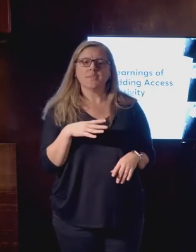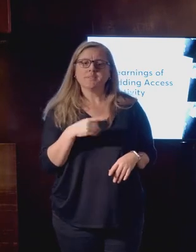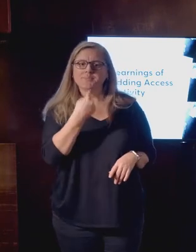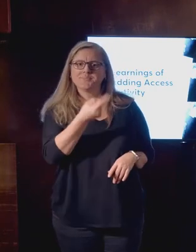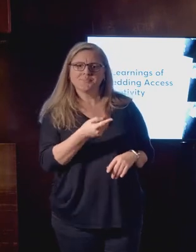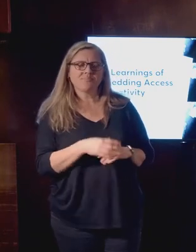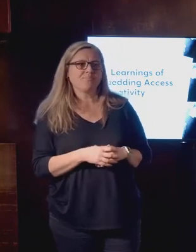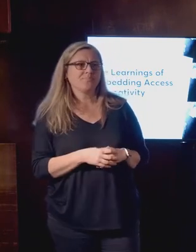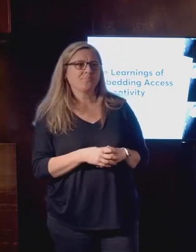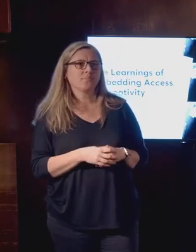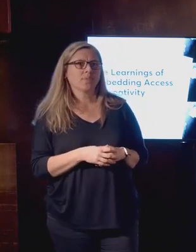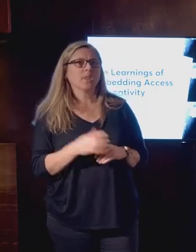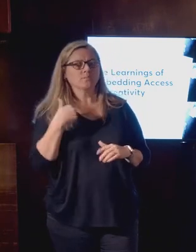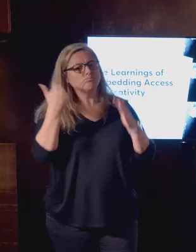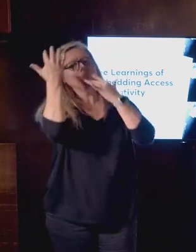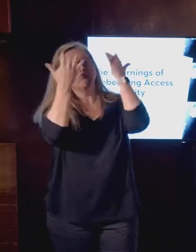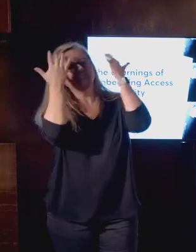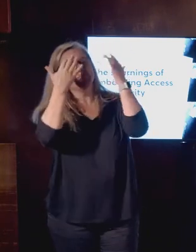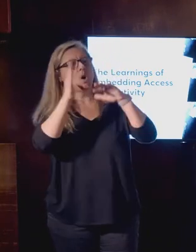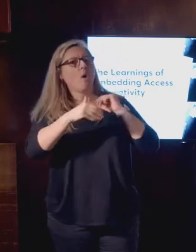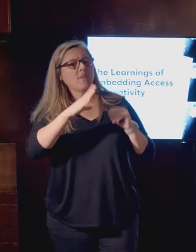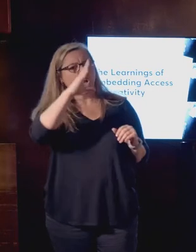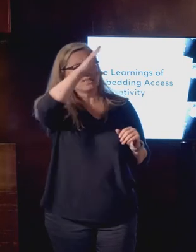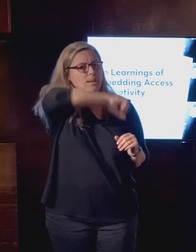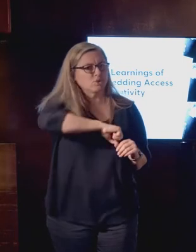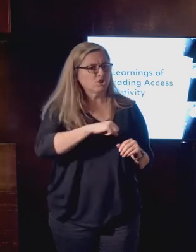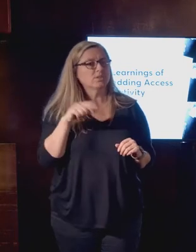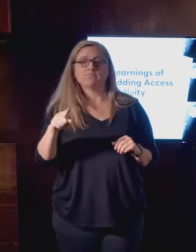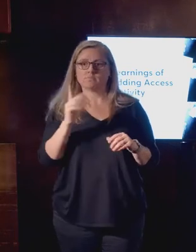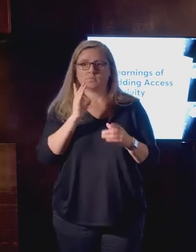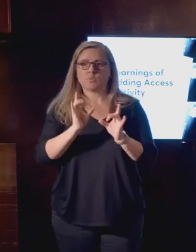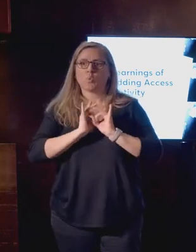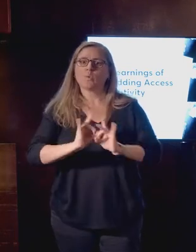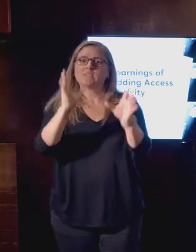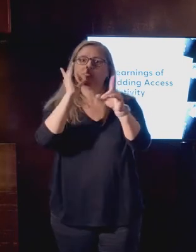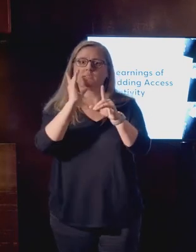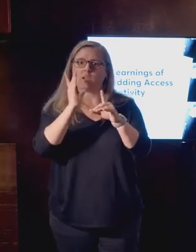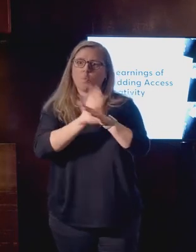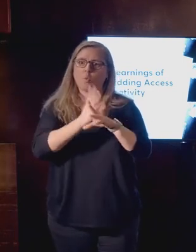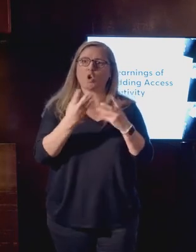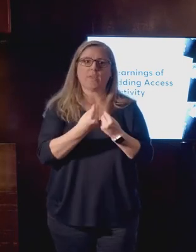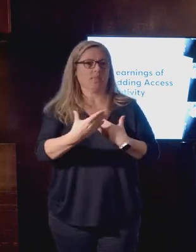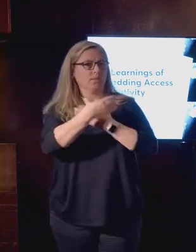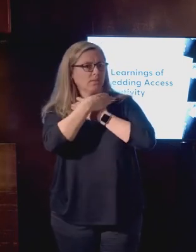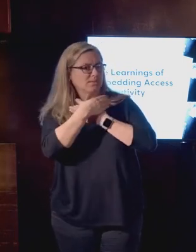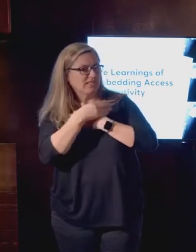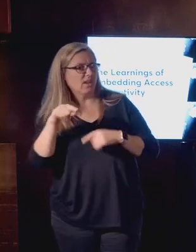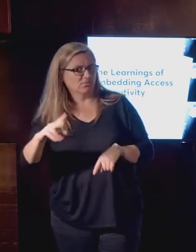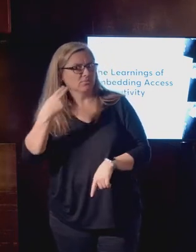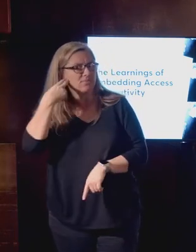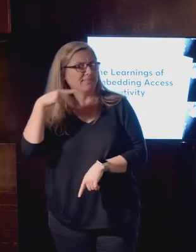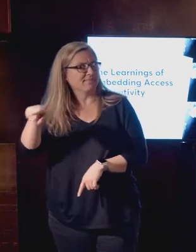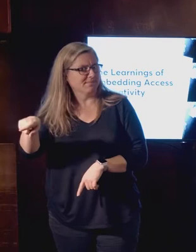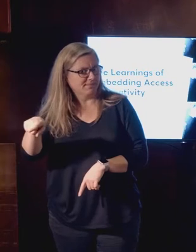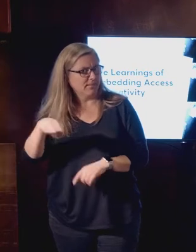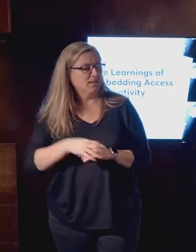I guess thinking along the lines of assumptions, and when we started working with Asphyxia and Queen Kong, Asphyxia is a deaf performer, and she said to